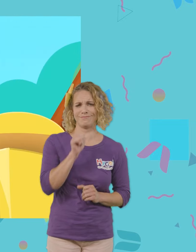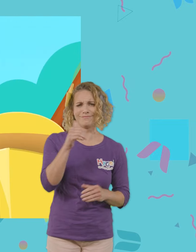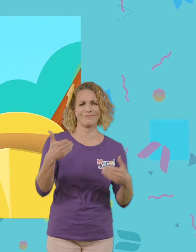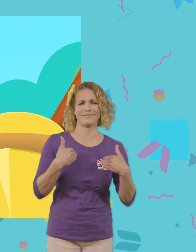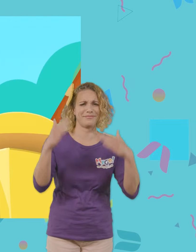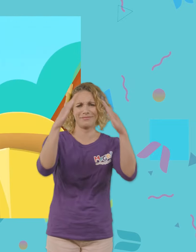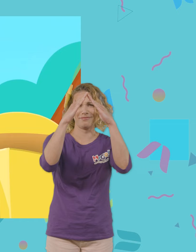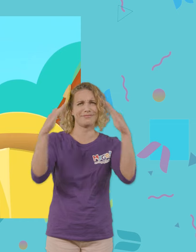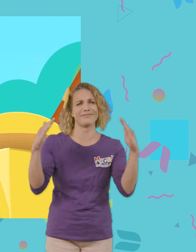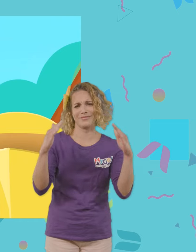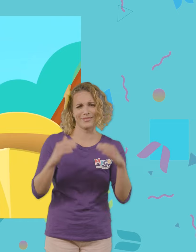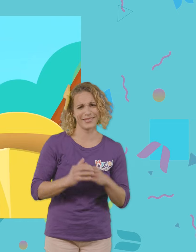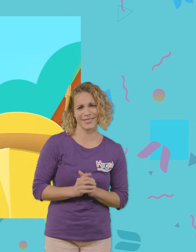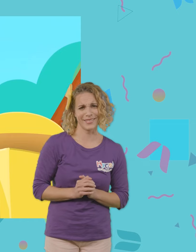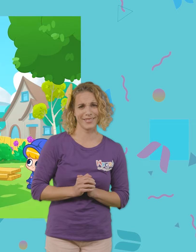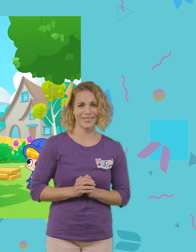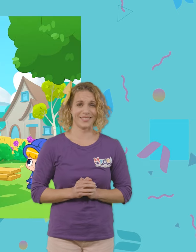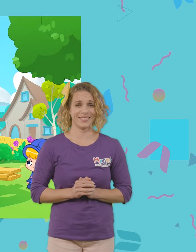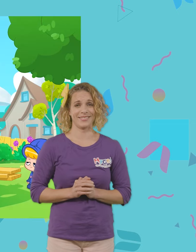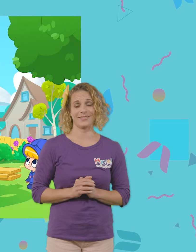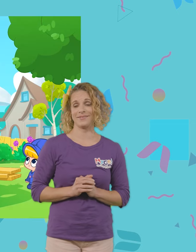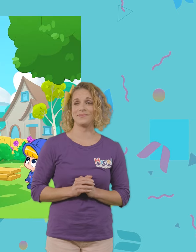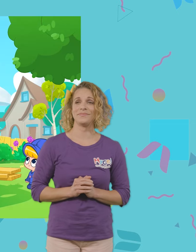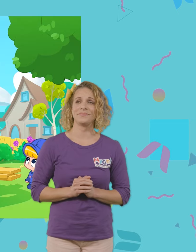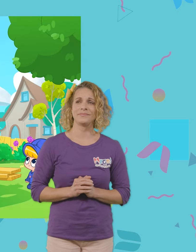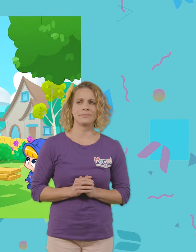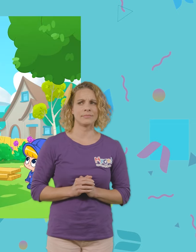It hasn't even got a roof.